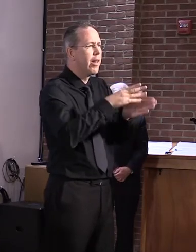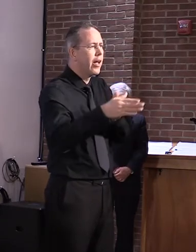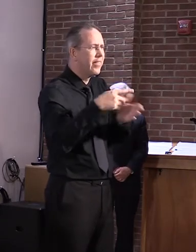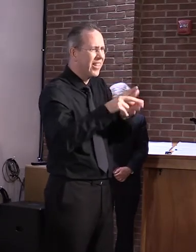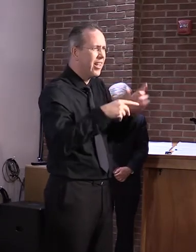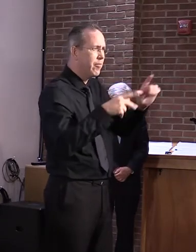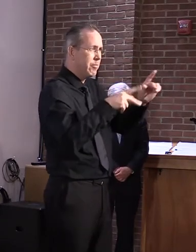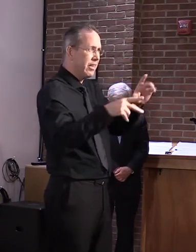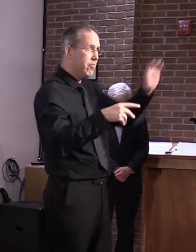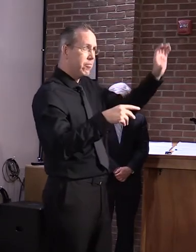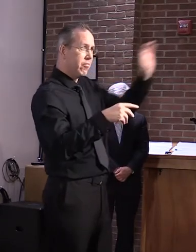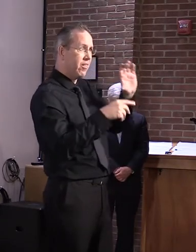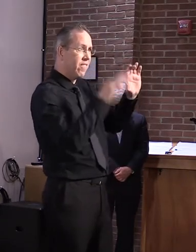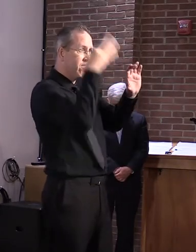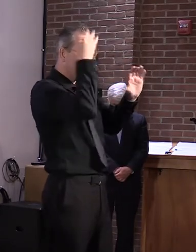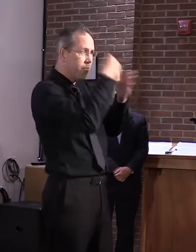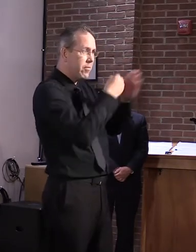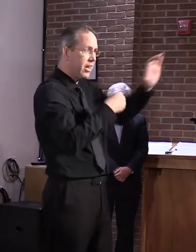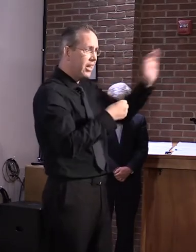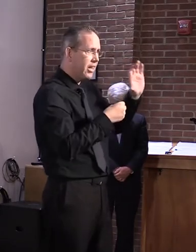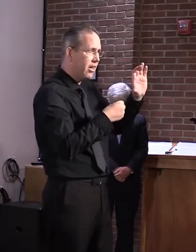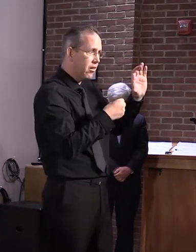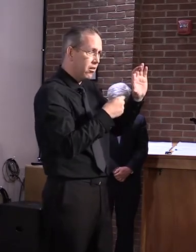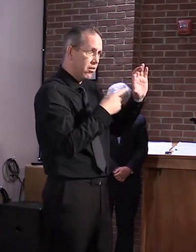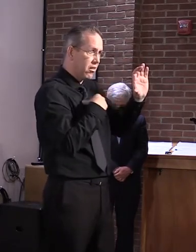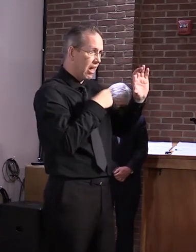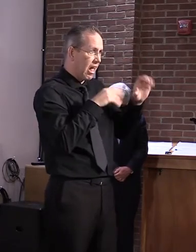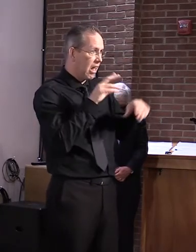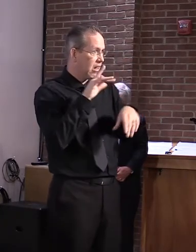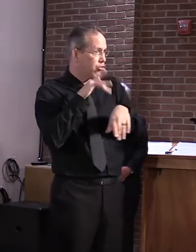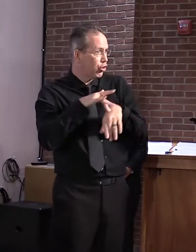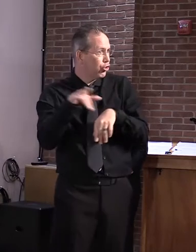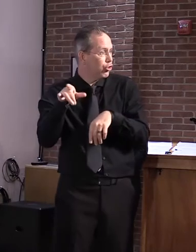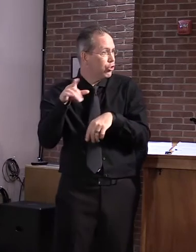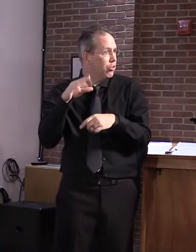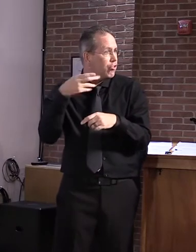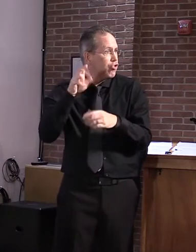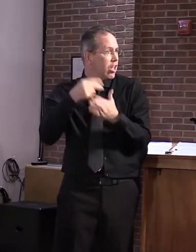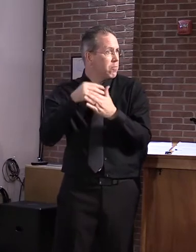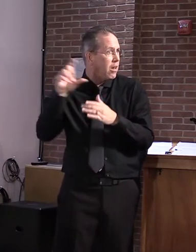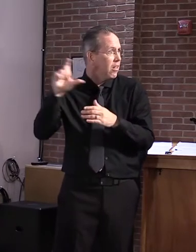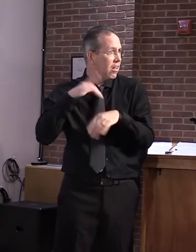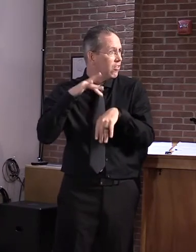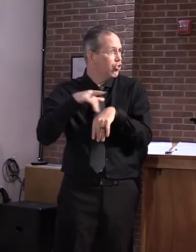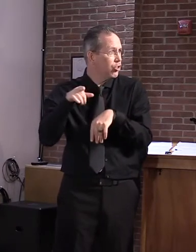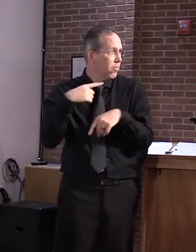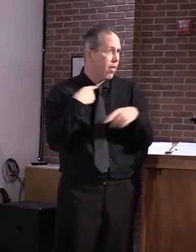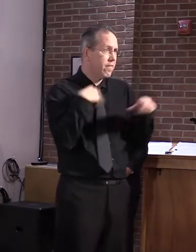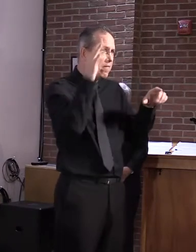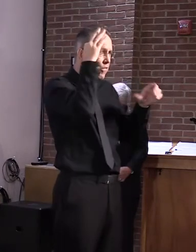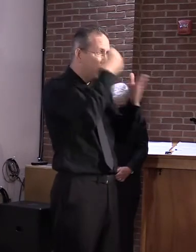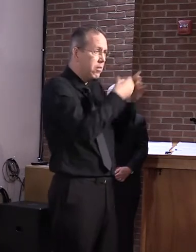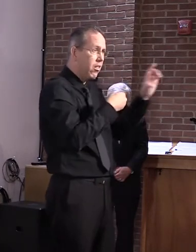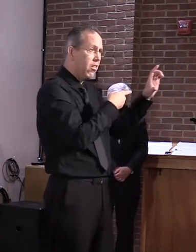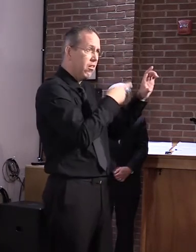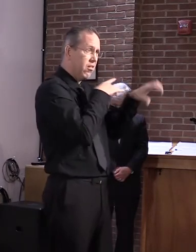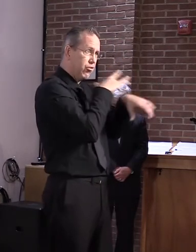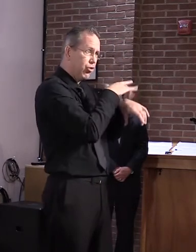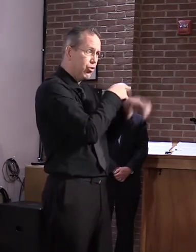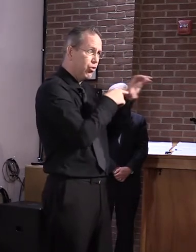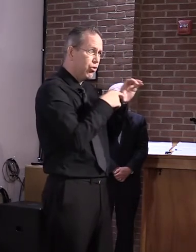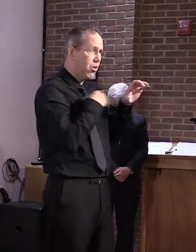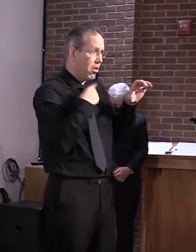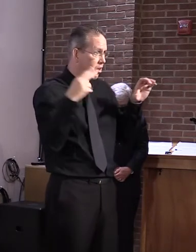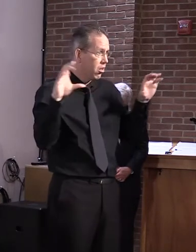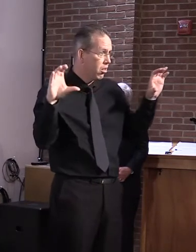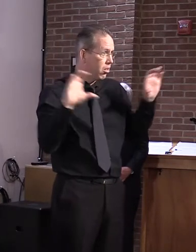the same exact expenses. You need to avoid any duplication of benefit. All right, great. I'm sure there's